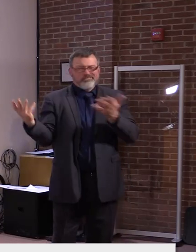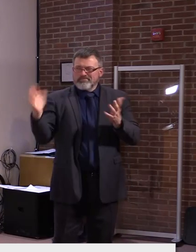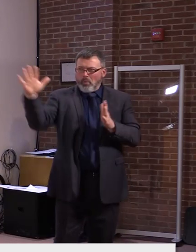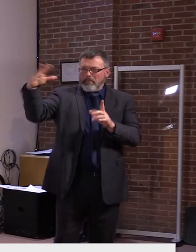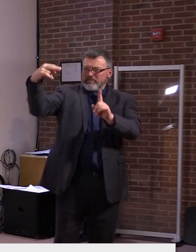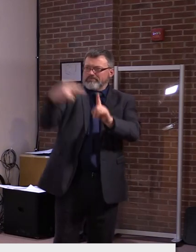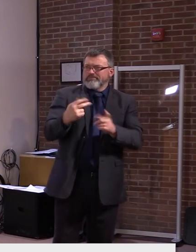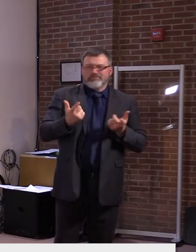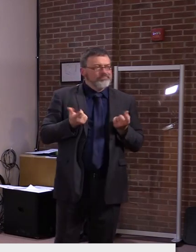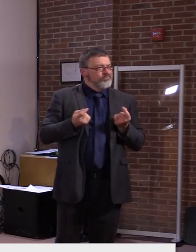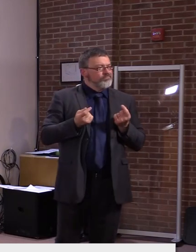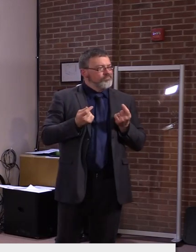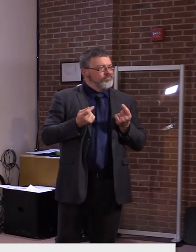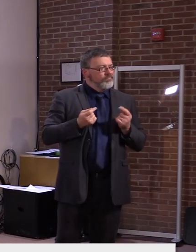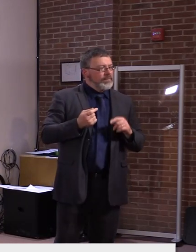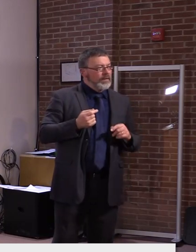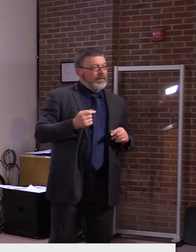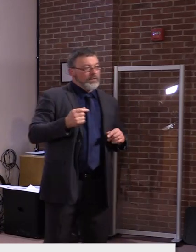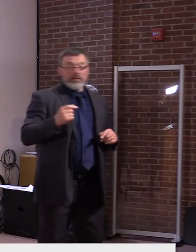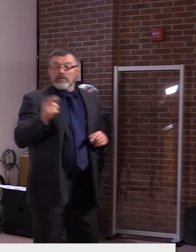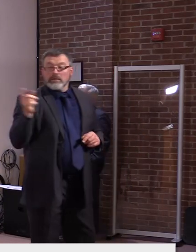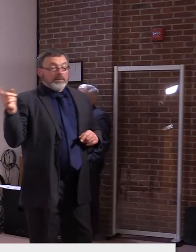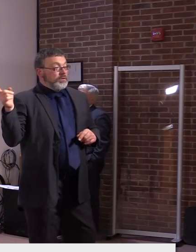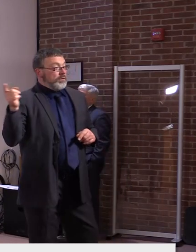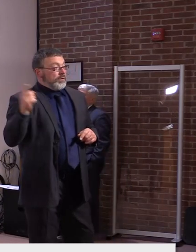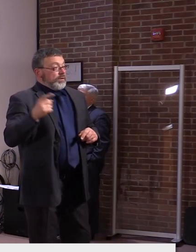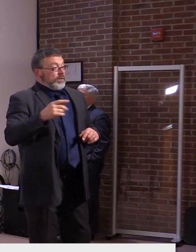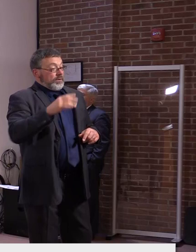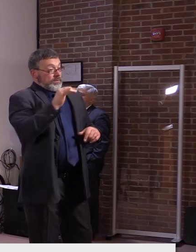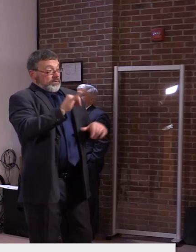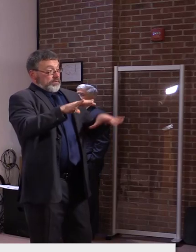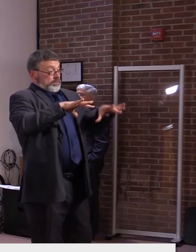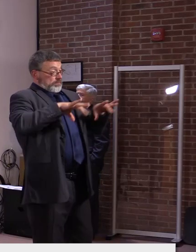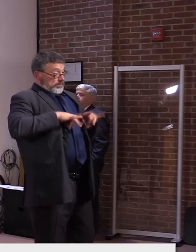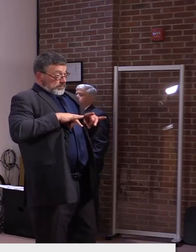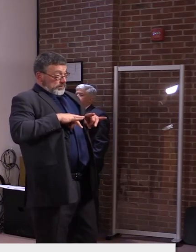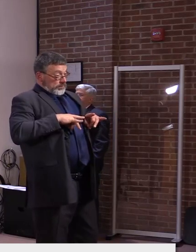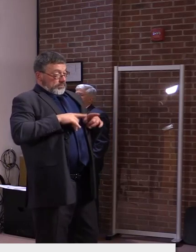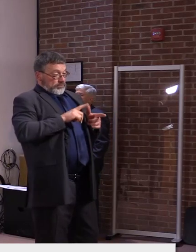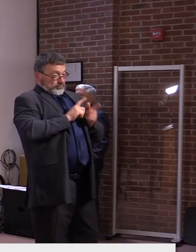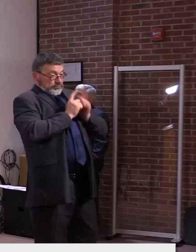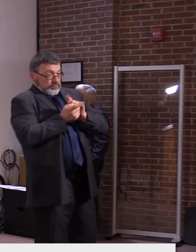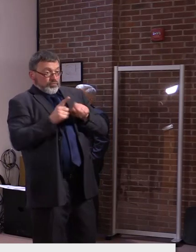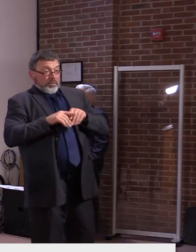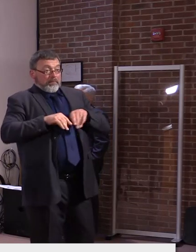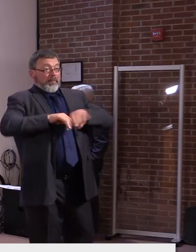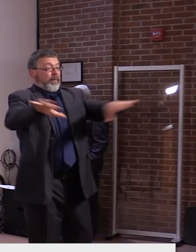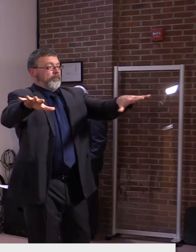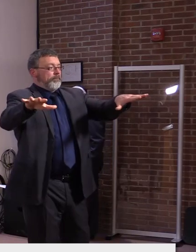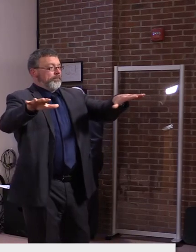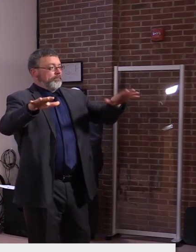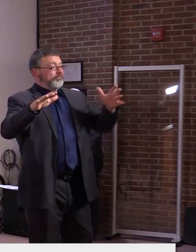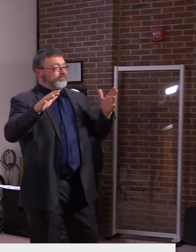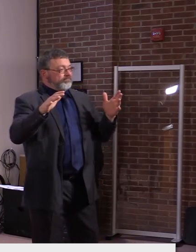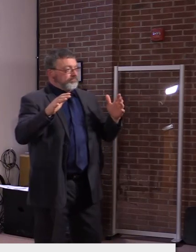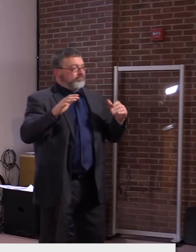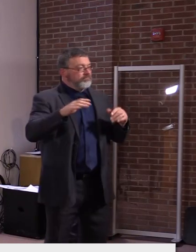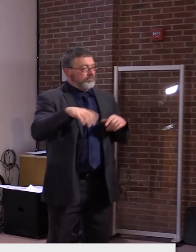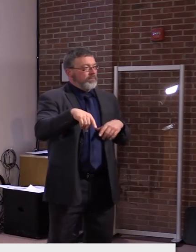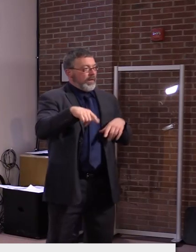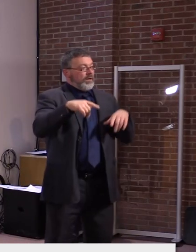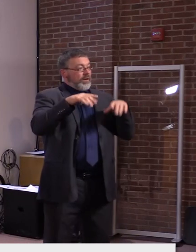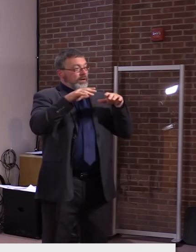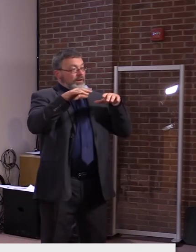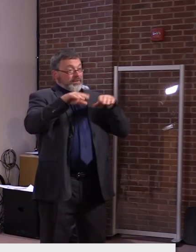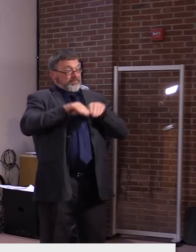cases lead to spread. And spread the disease to those who are